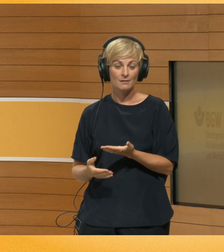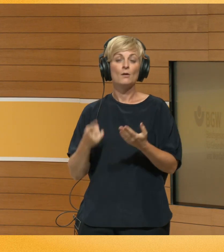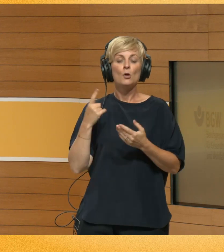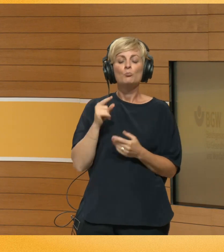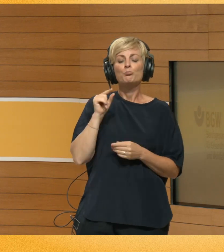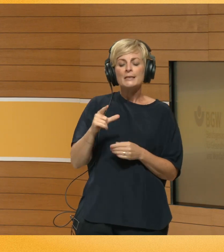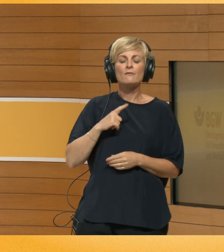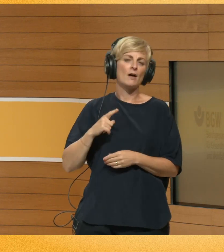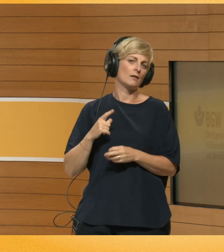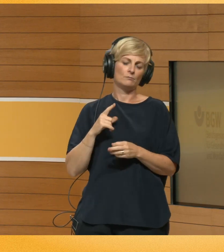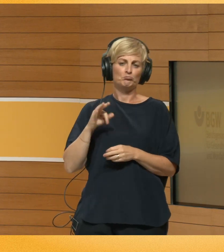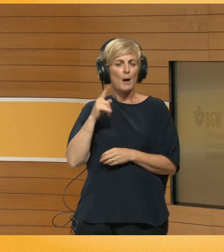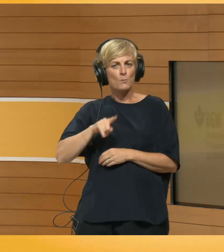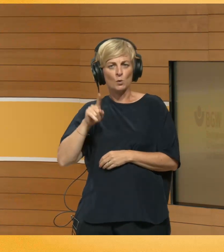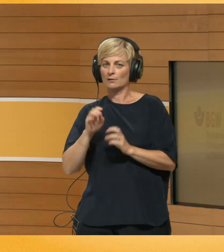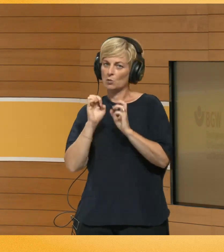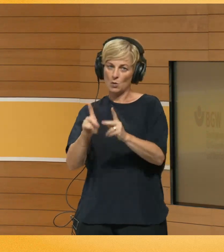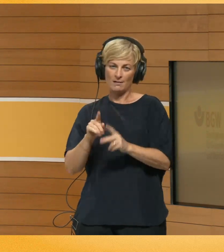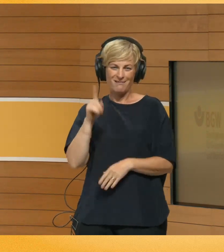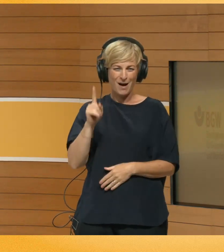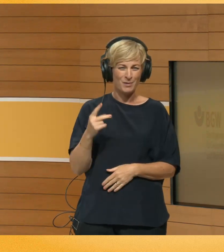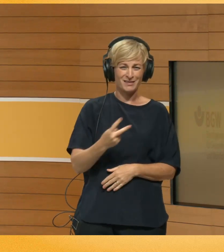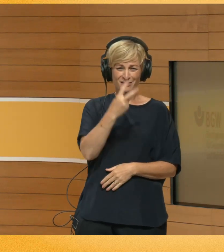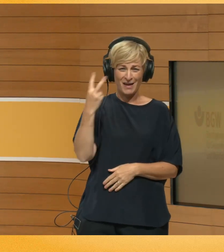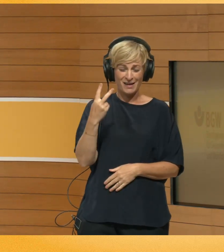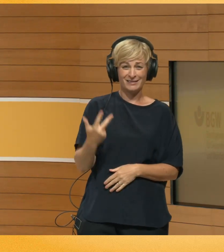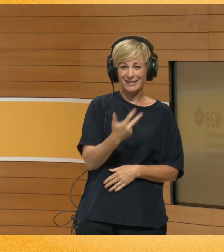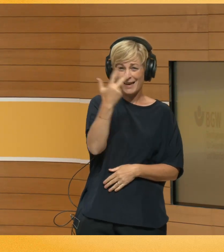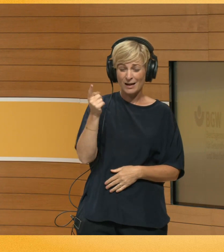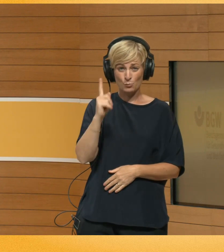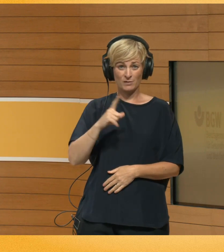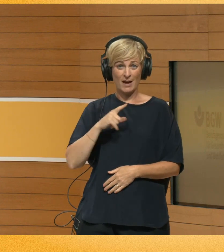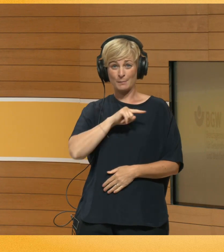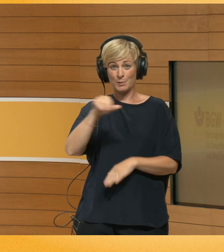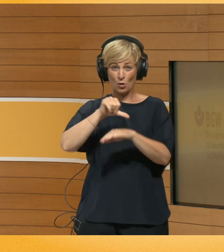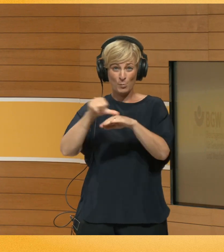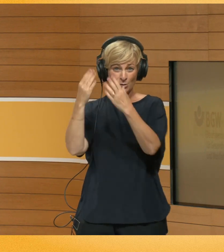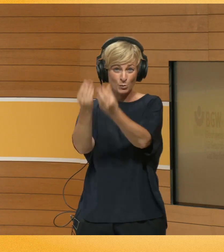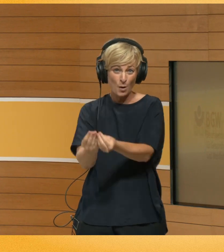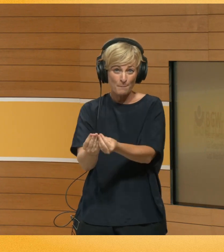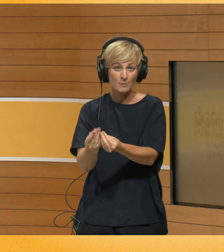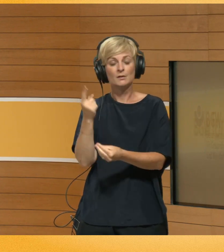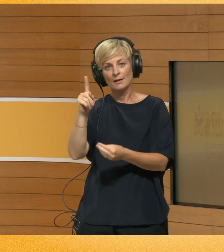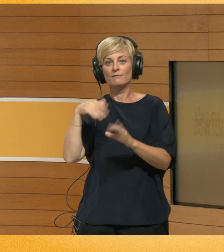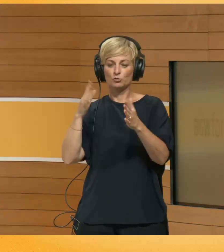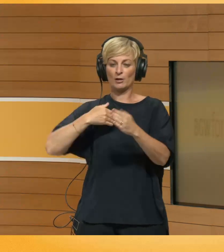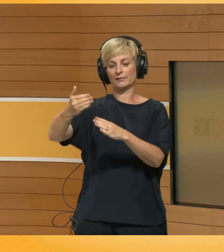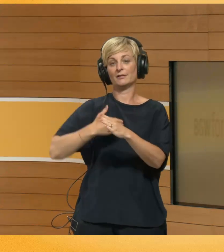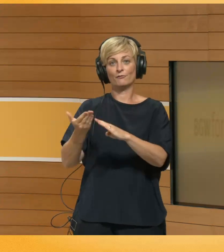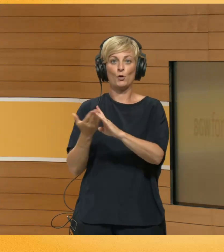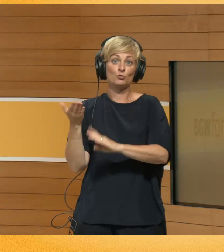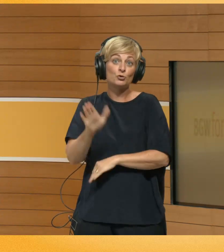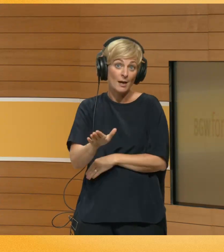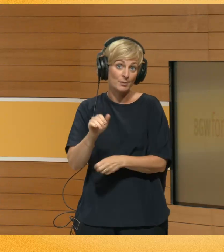waiting 24 months or 36 months, effectively you will soon die. This is what we're seeing in the UK. So you're seeing huge spikes